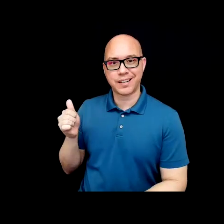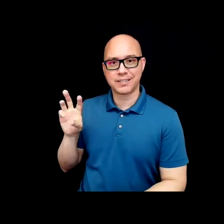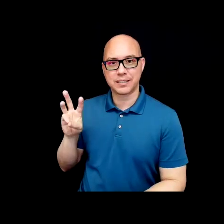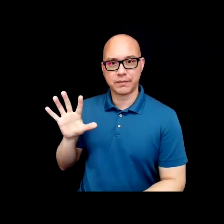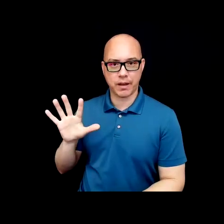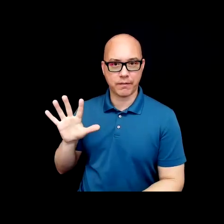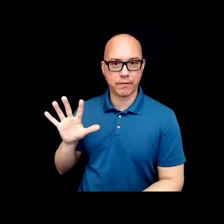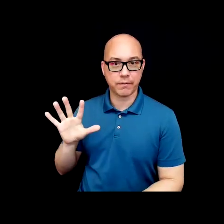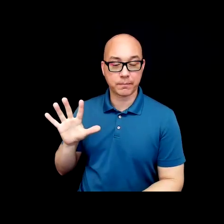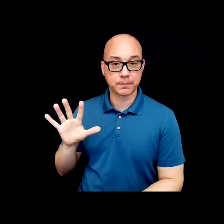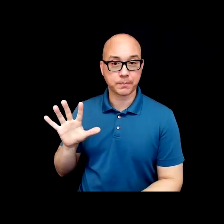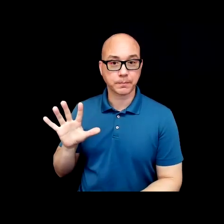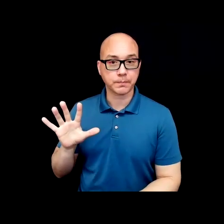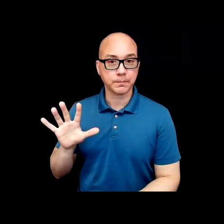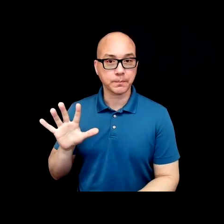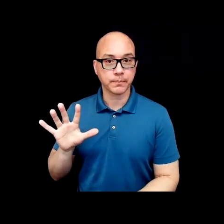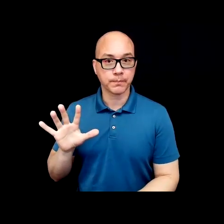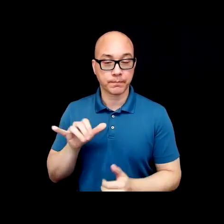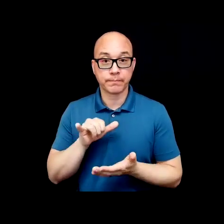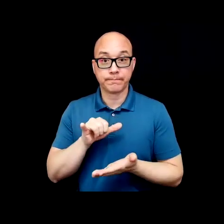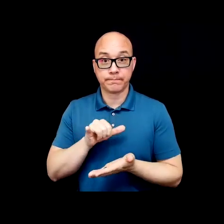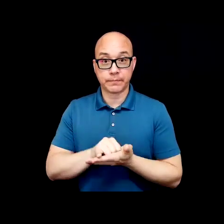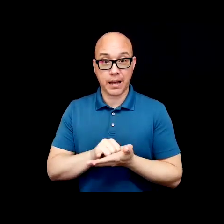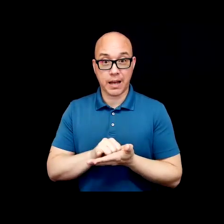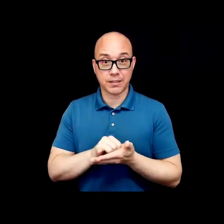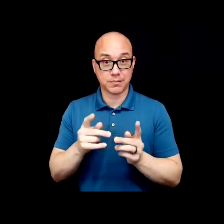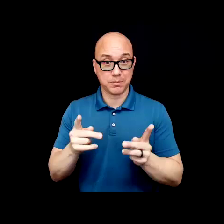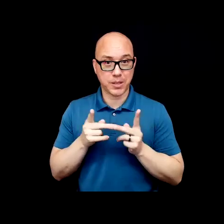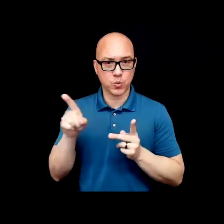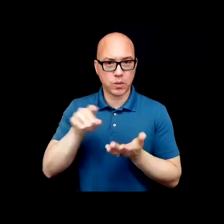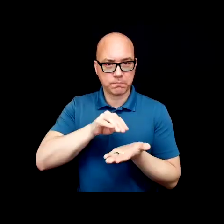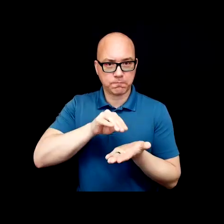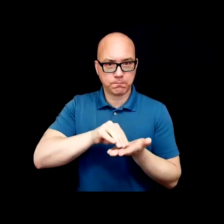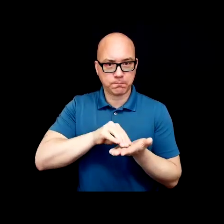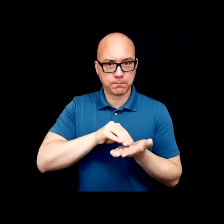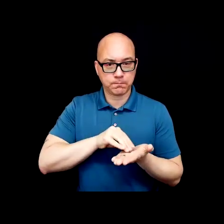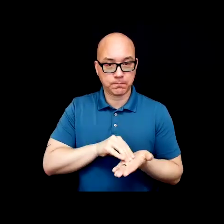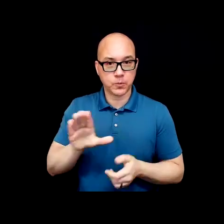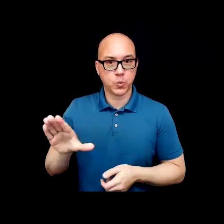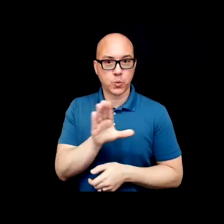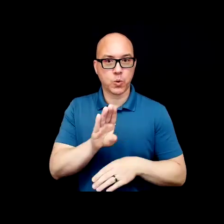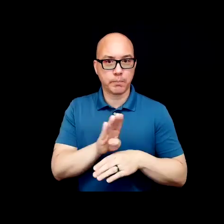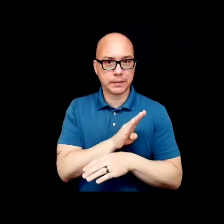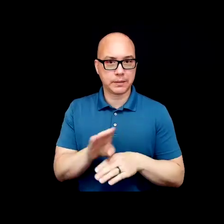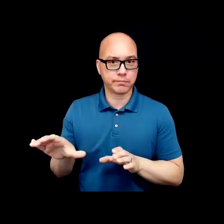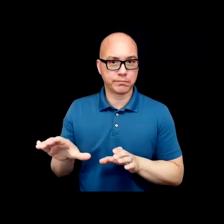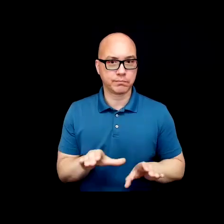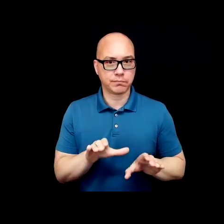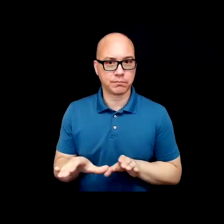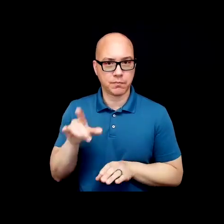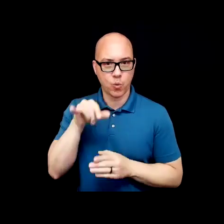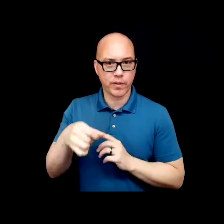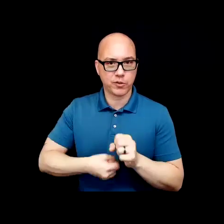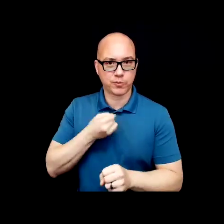1065, okay? And that is where you're going to be reporting your business's performance for that